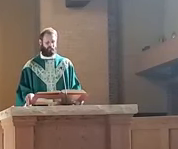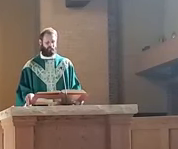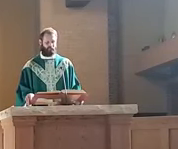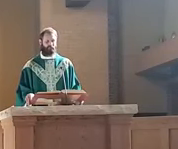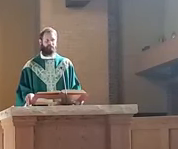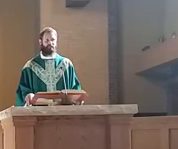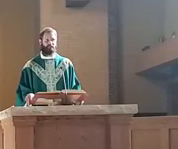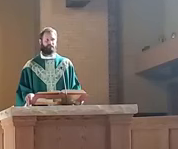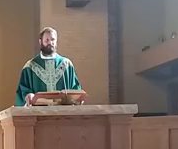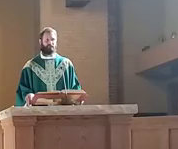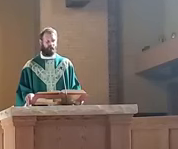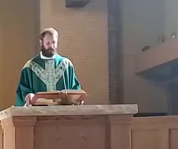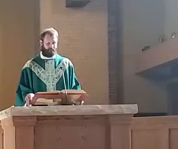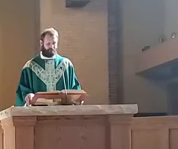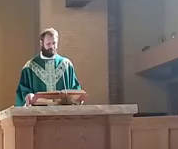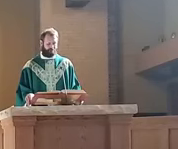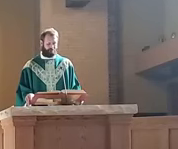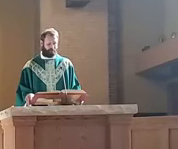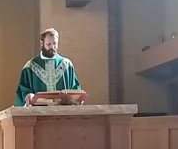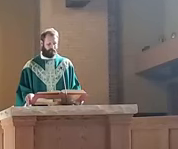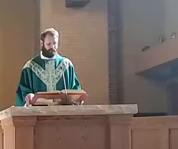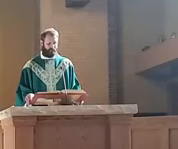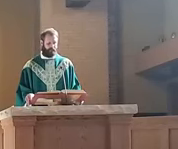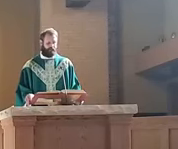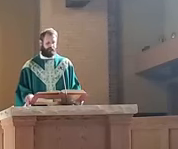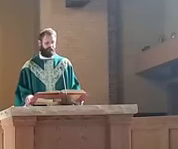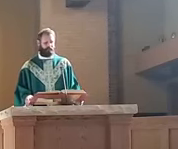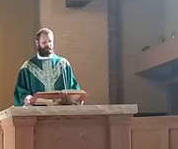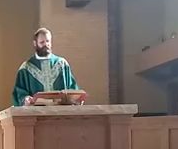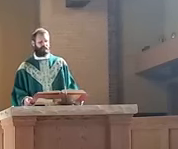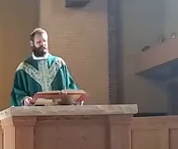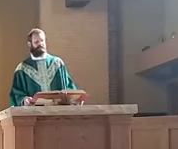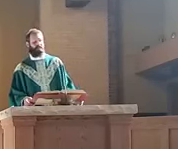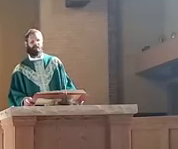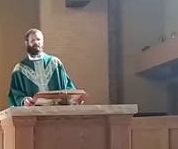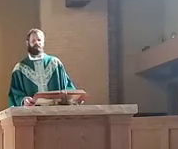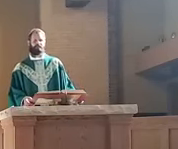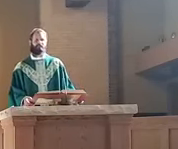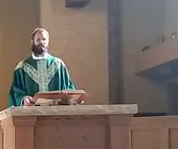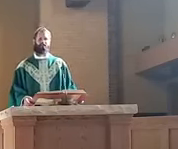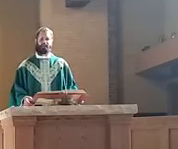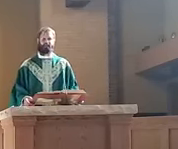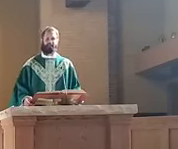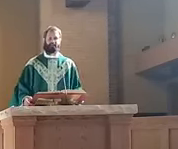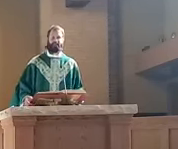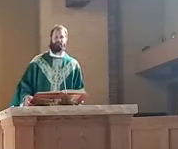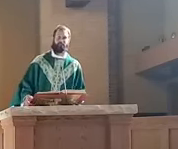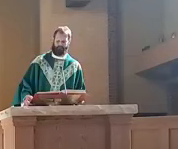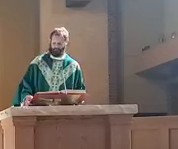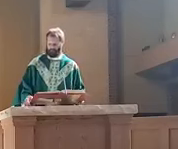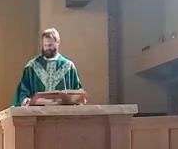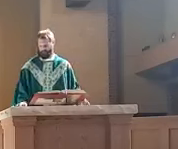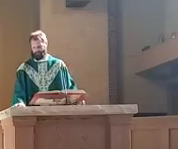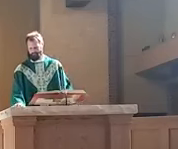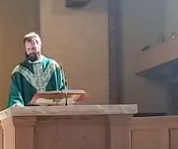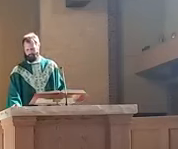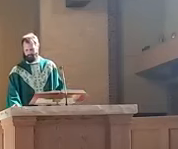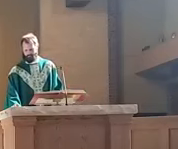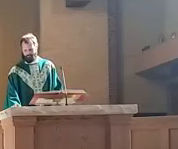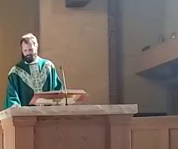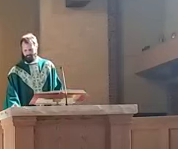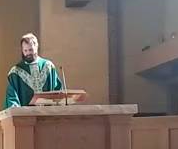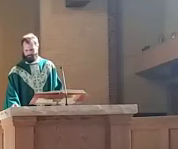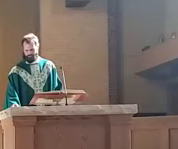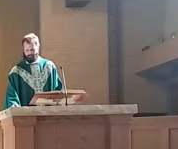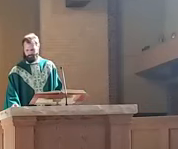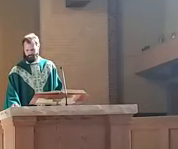who was reconciling the world to the Father and entrusting us to the message of reconciliation.